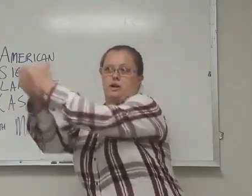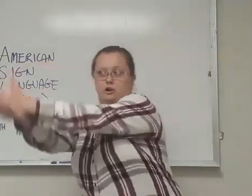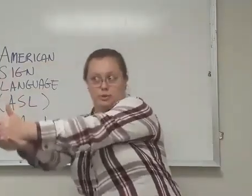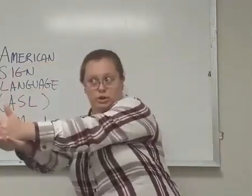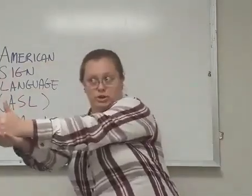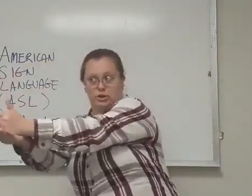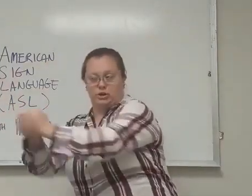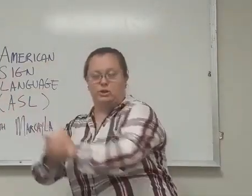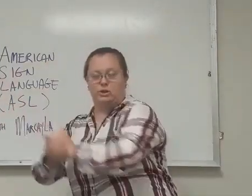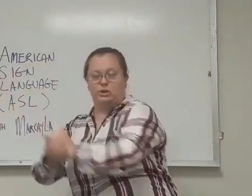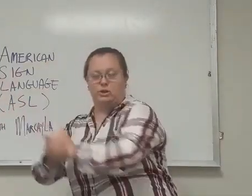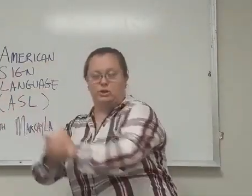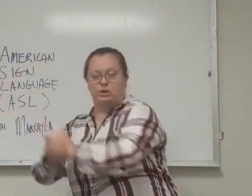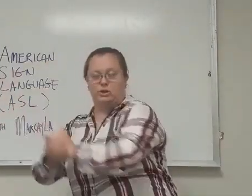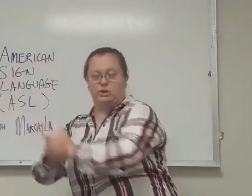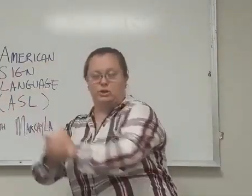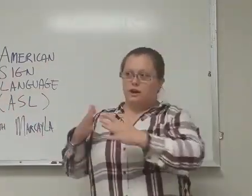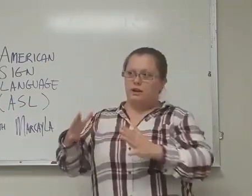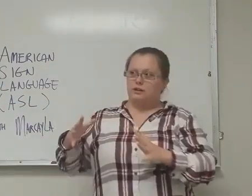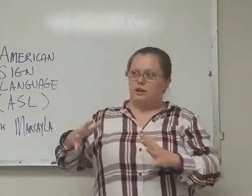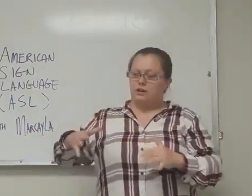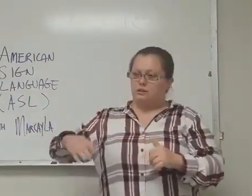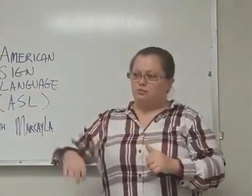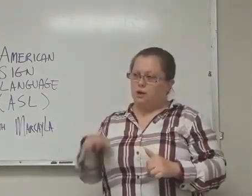help her. Kind of like make